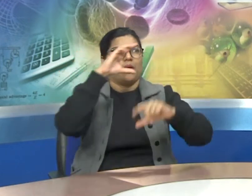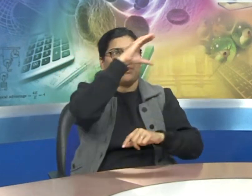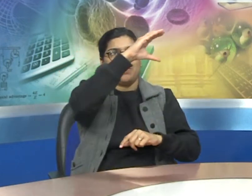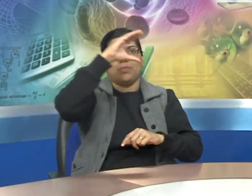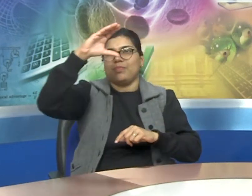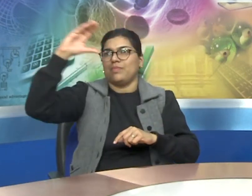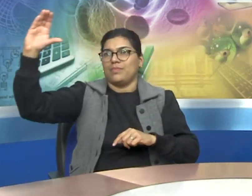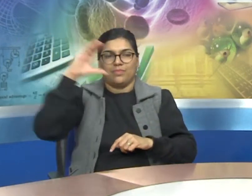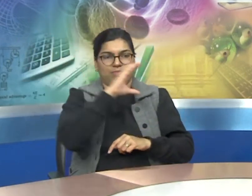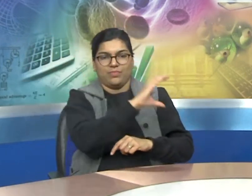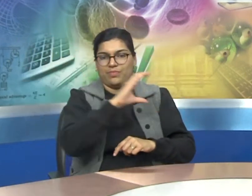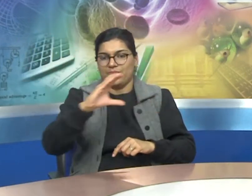slide sorter,